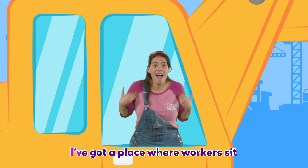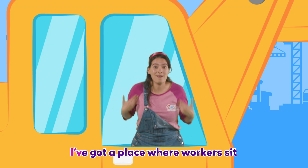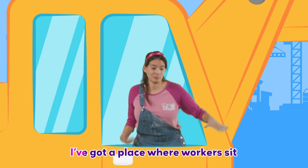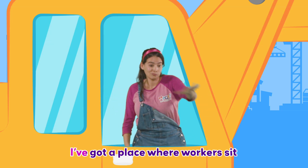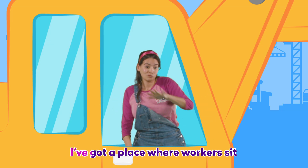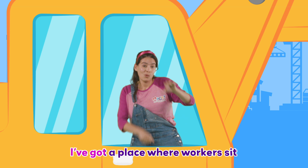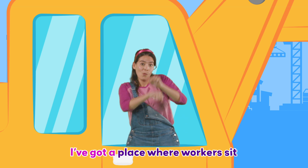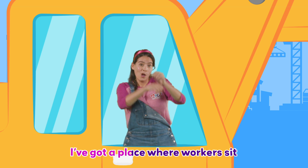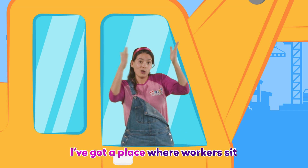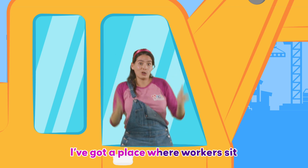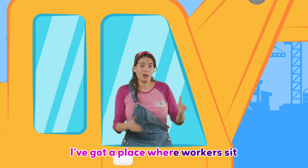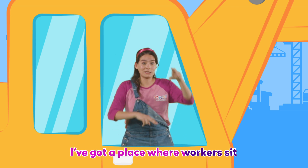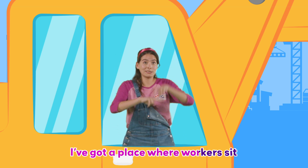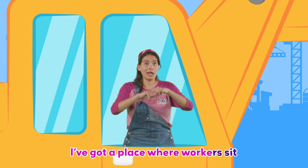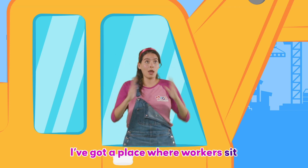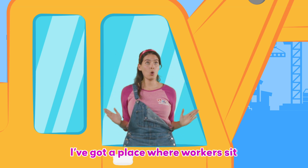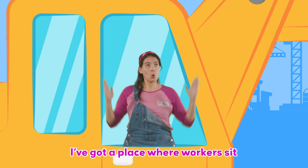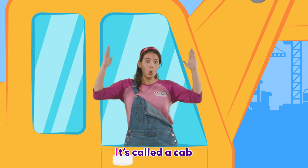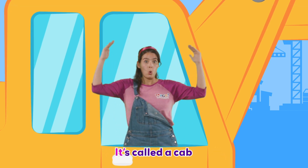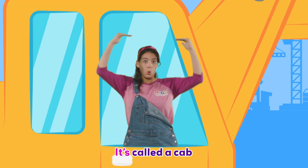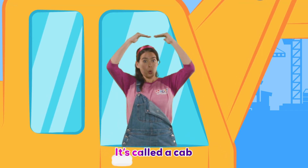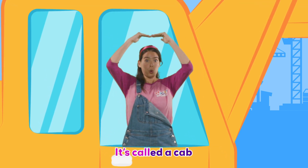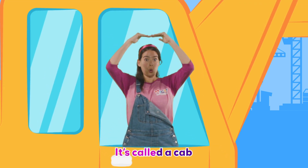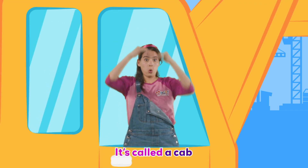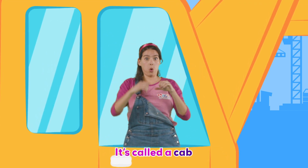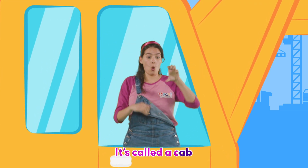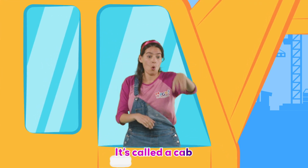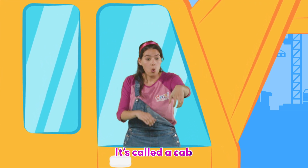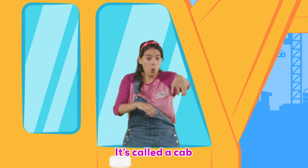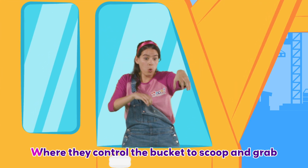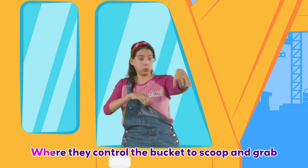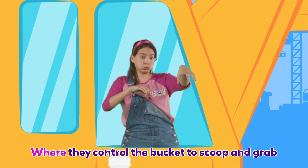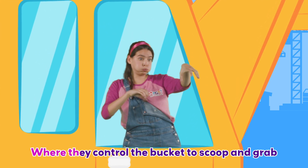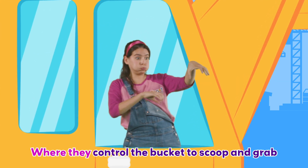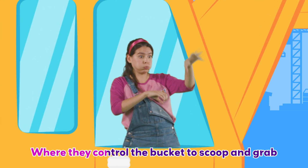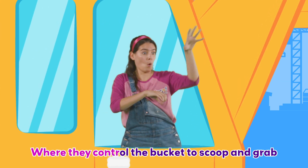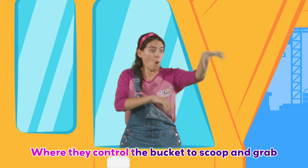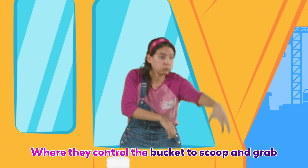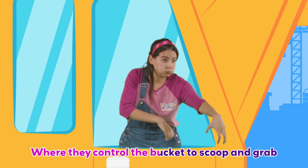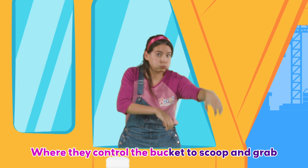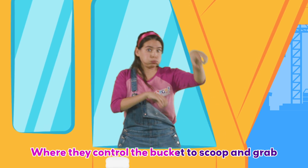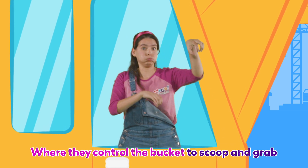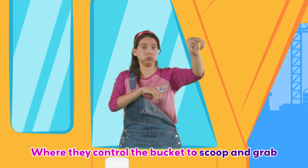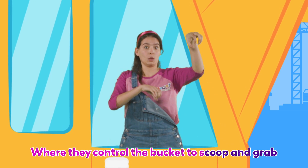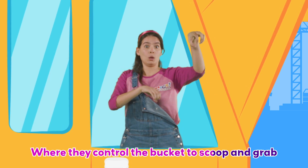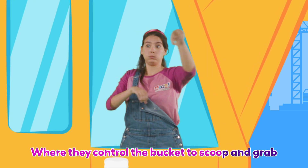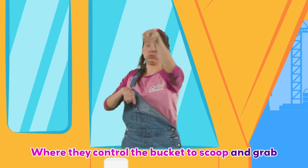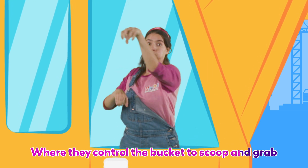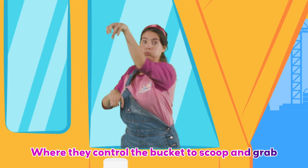I've got a place where workers sit, it's called a cab Where they control the bucket to scoop and